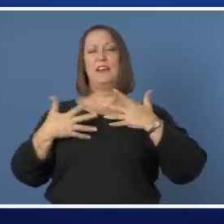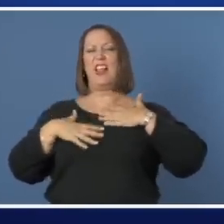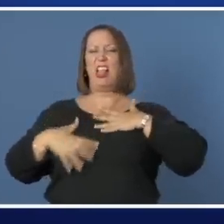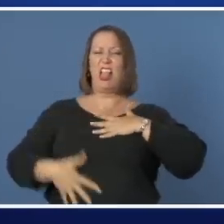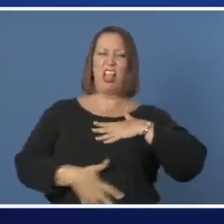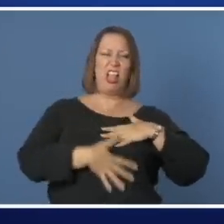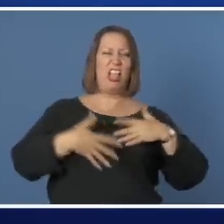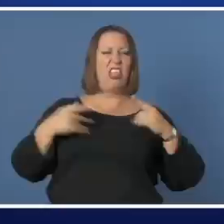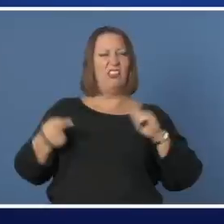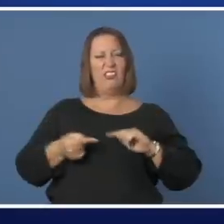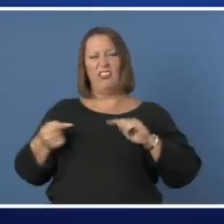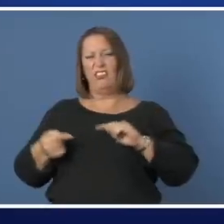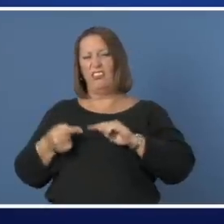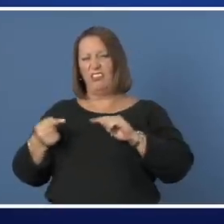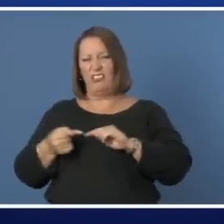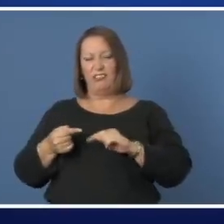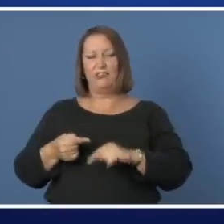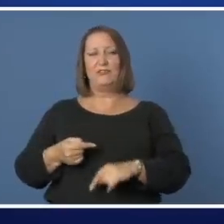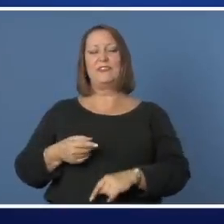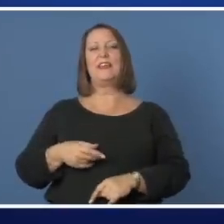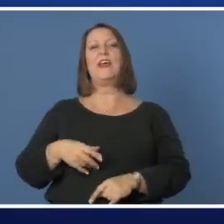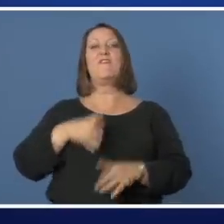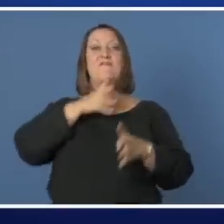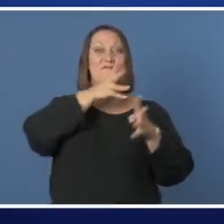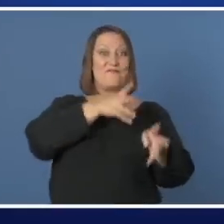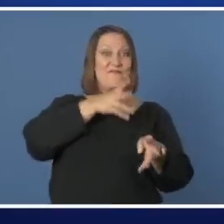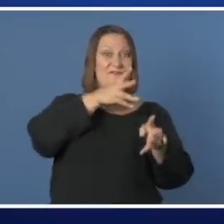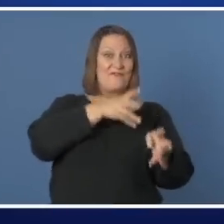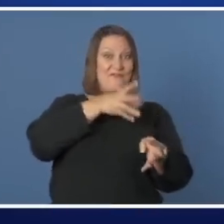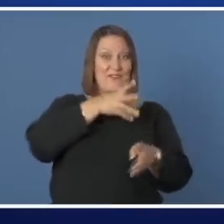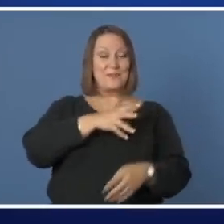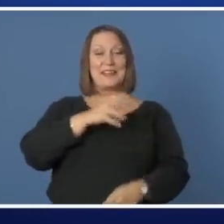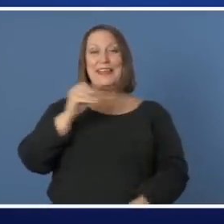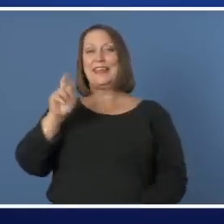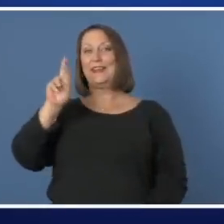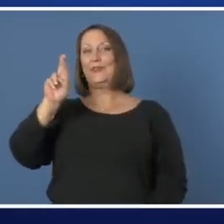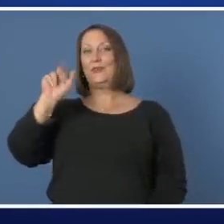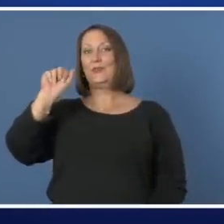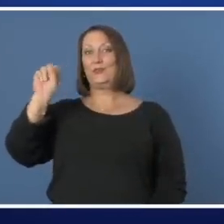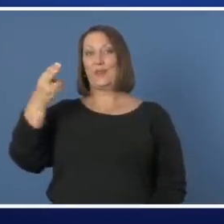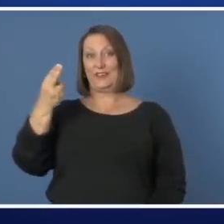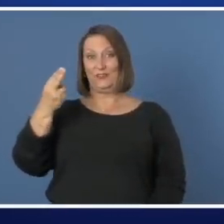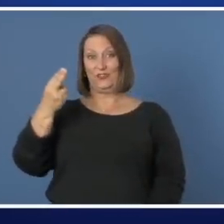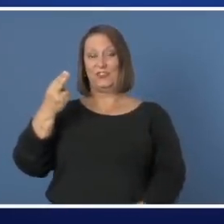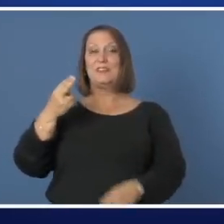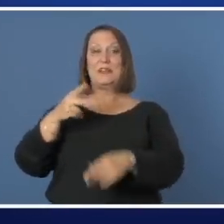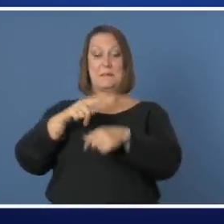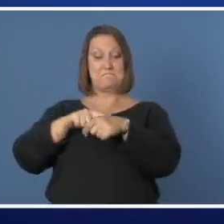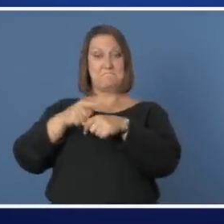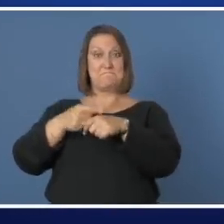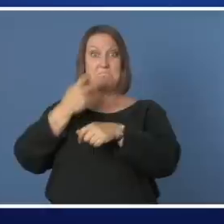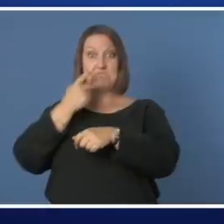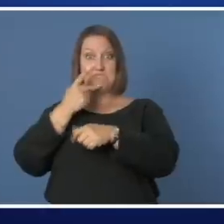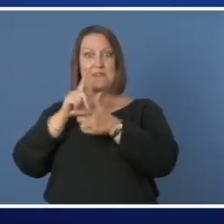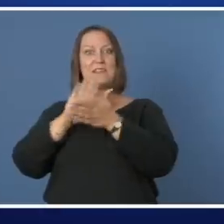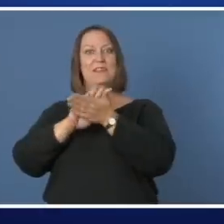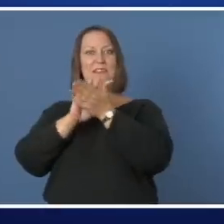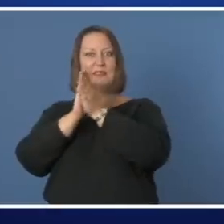vomiting rash that turns into pus filled lesions